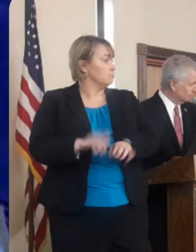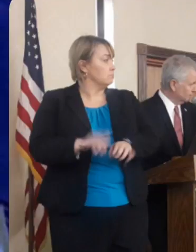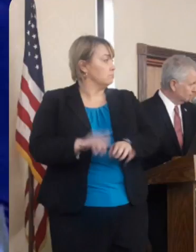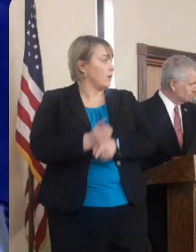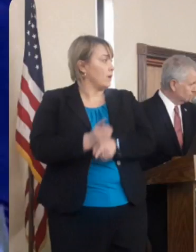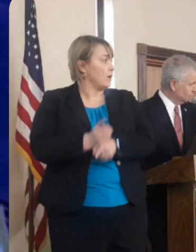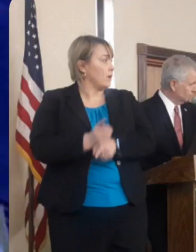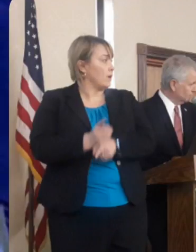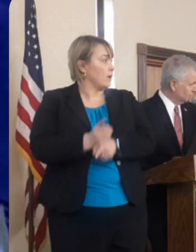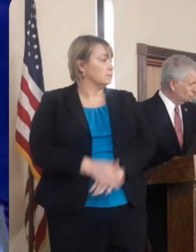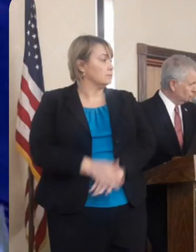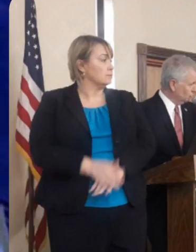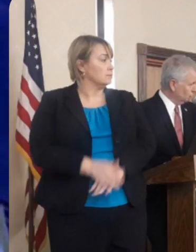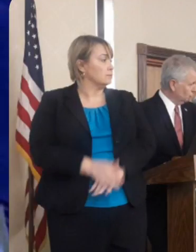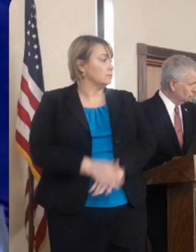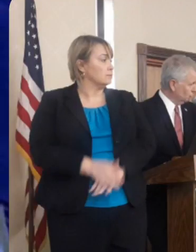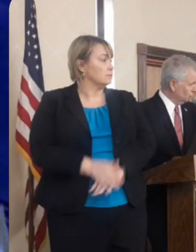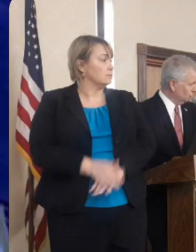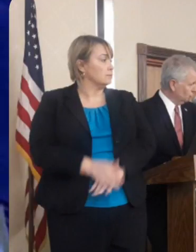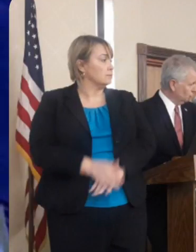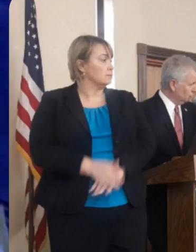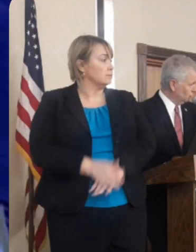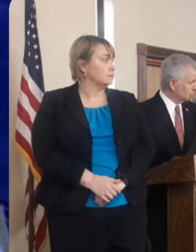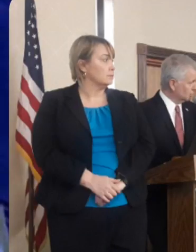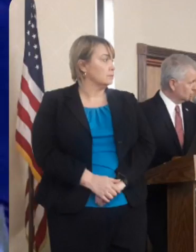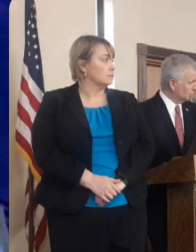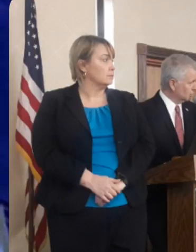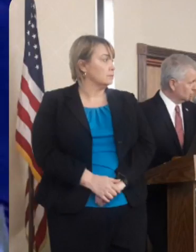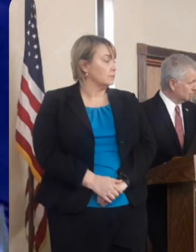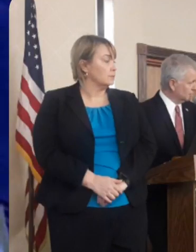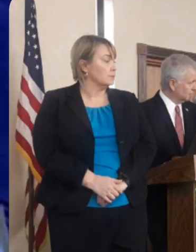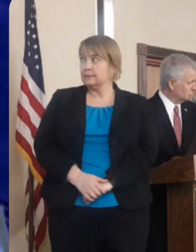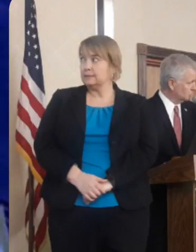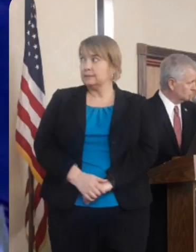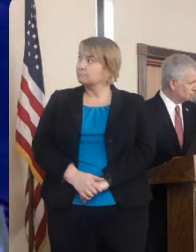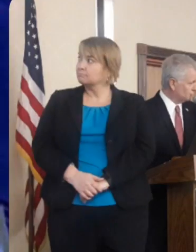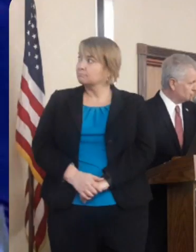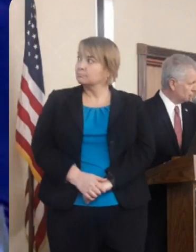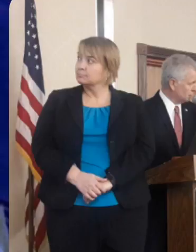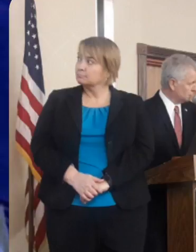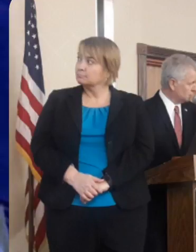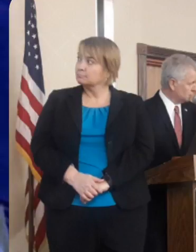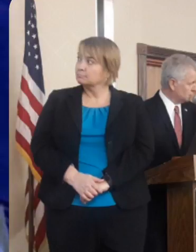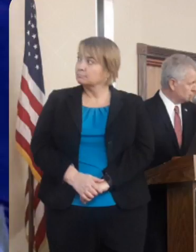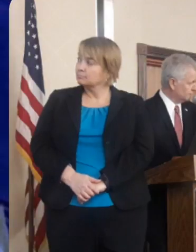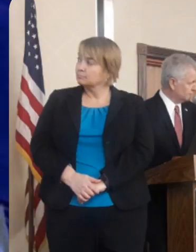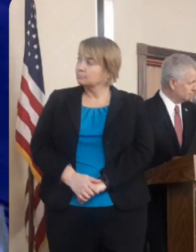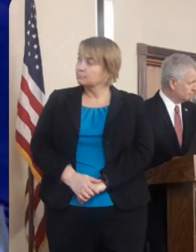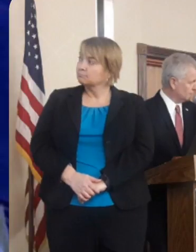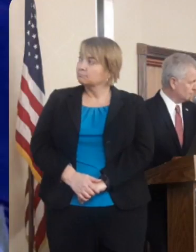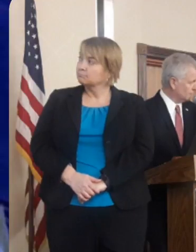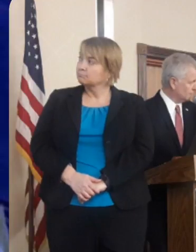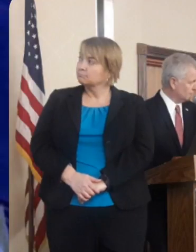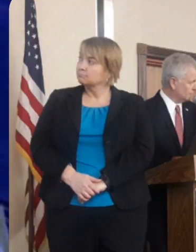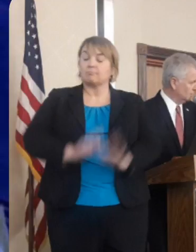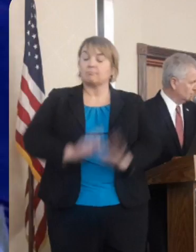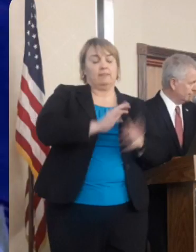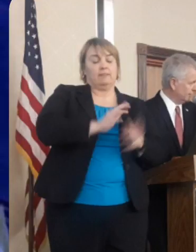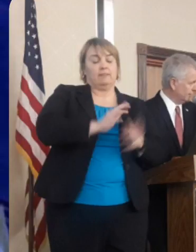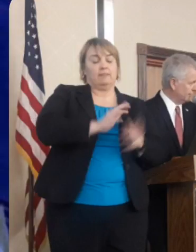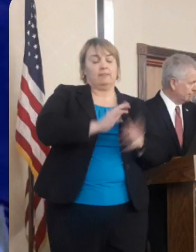No longer delete item 2. Leave the first four words. Add the word a.